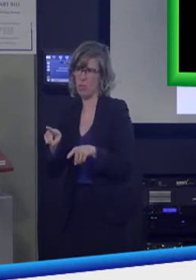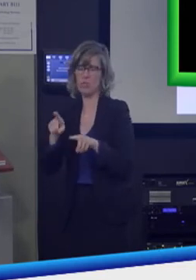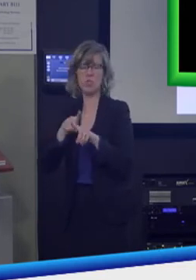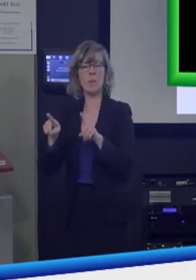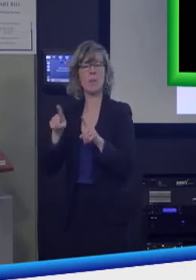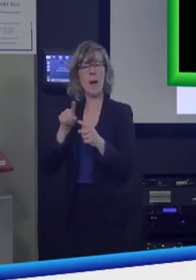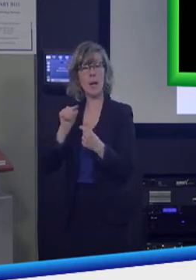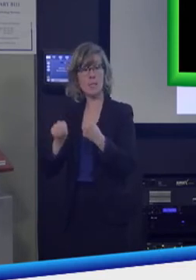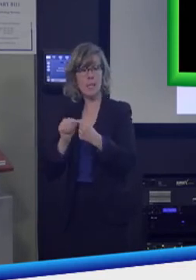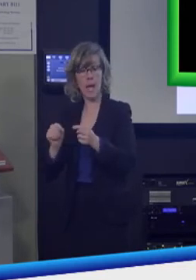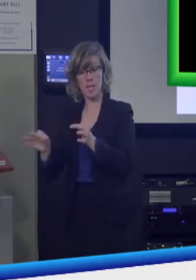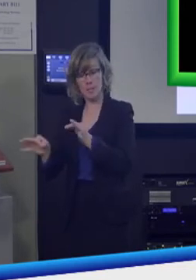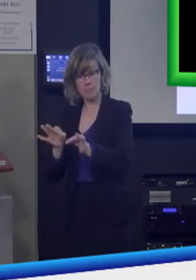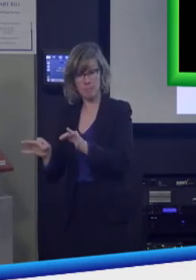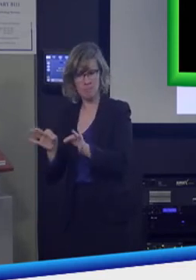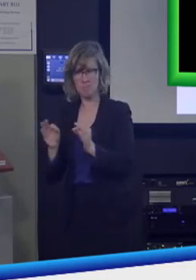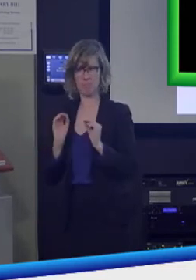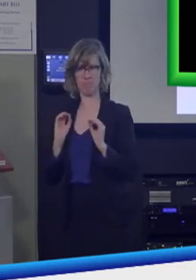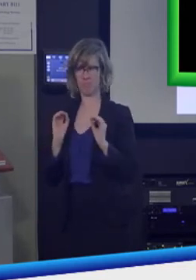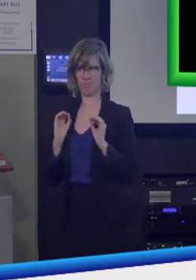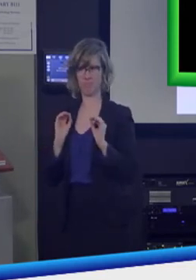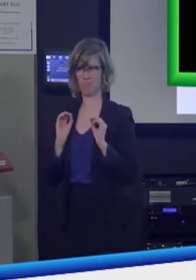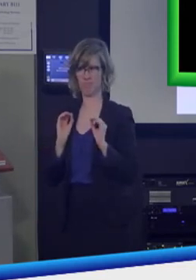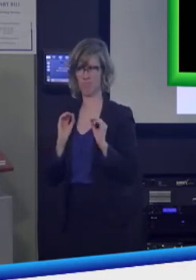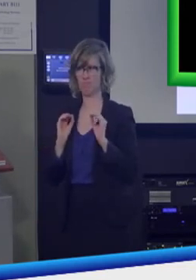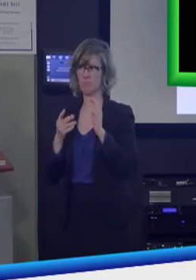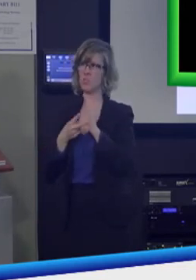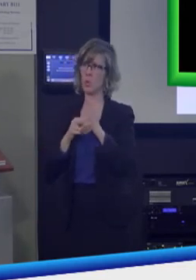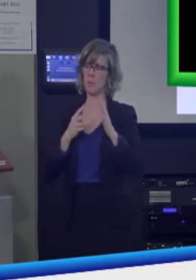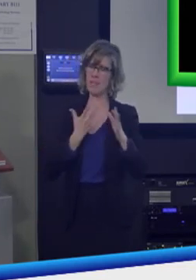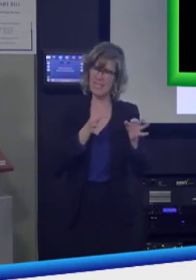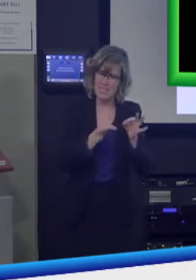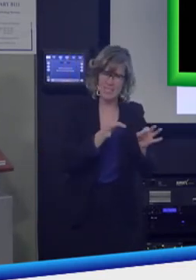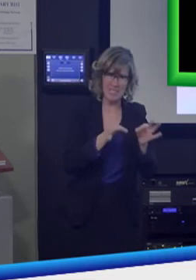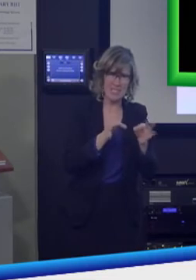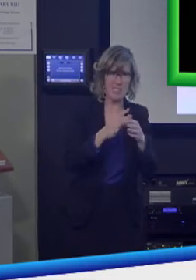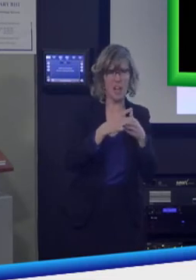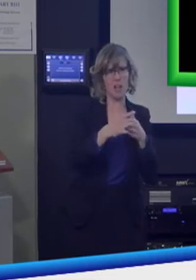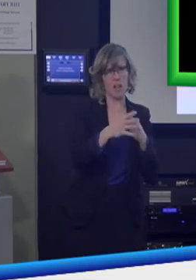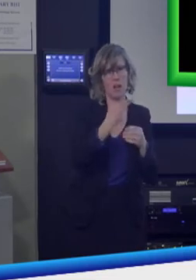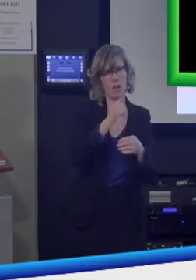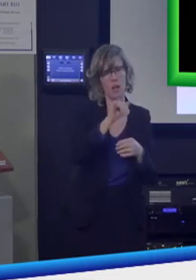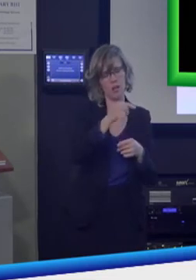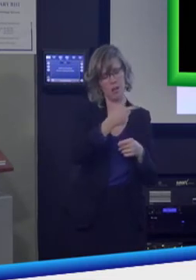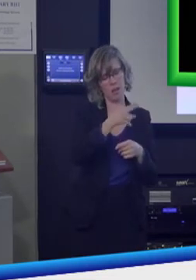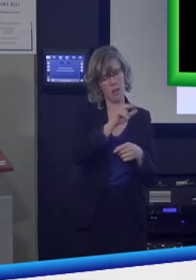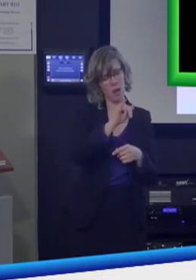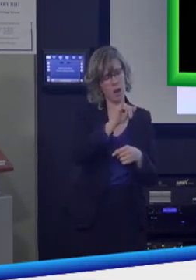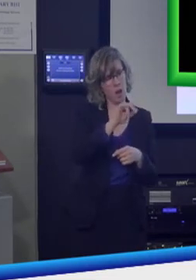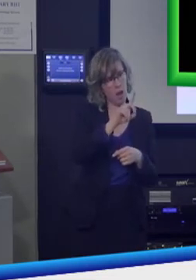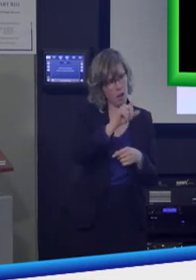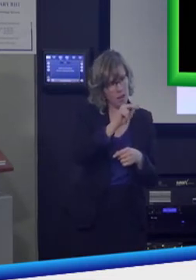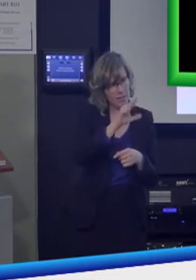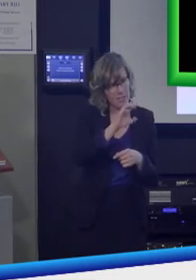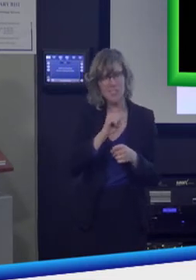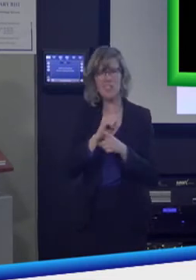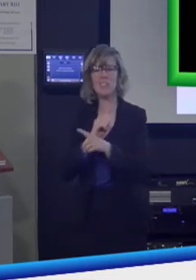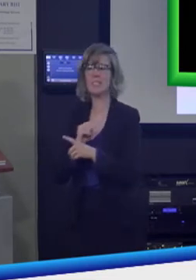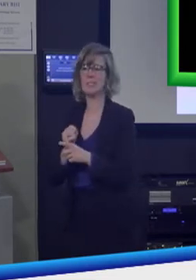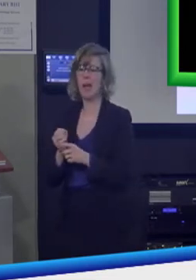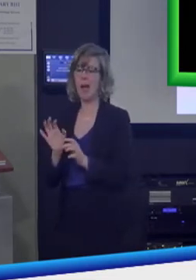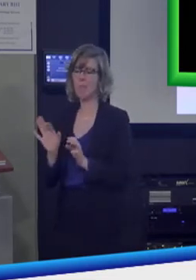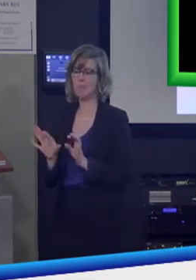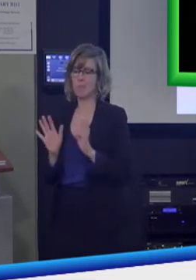any instruction from us at all. So high guidance and low guidance in this study are very much like direct versus